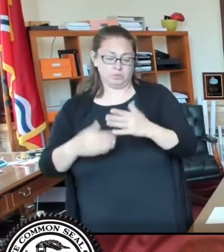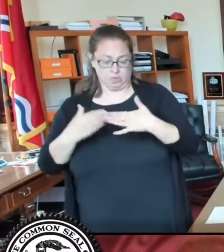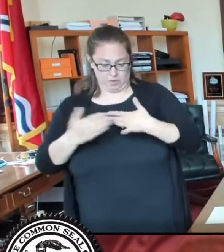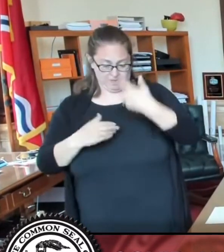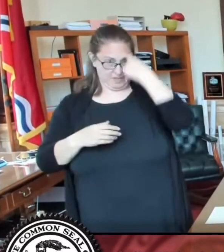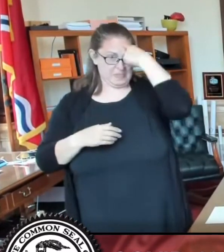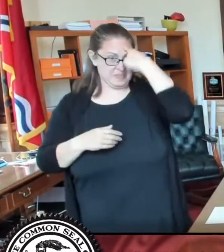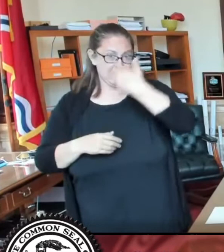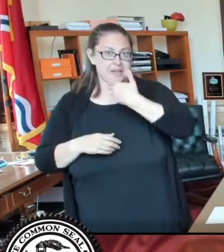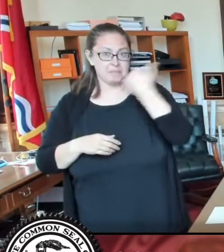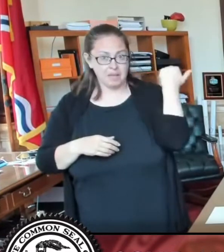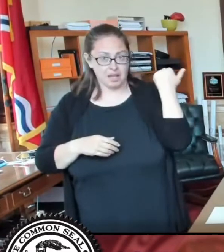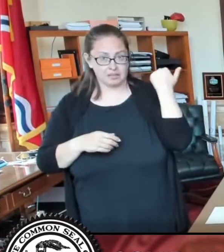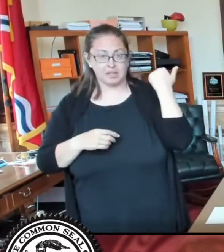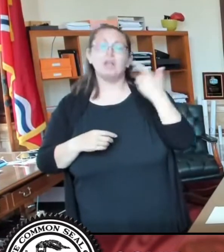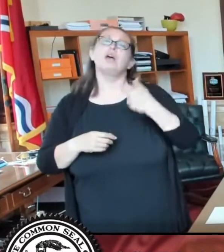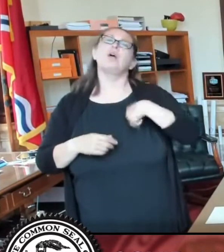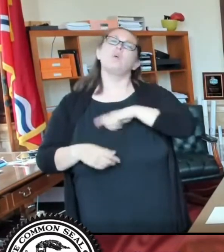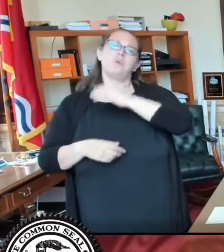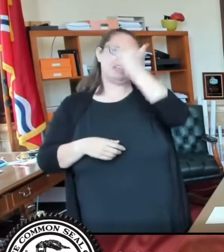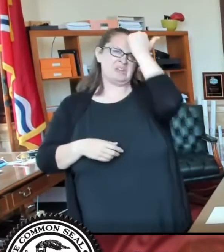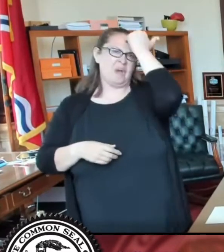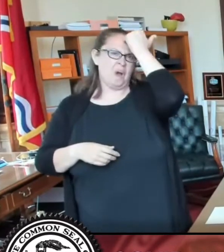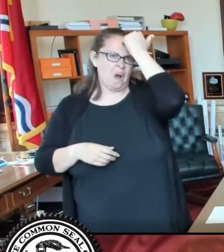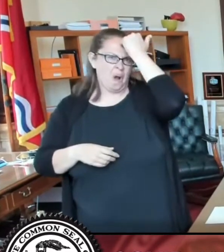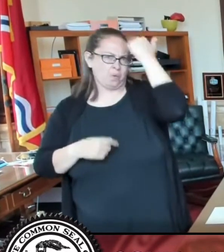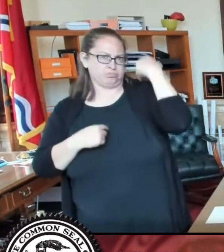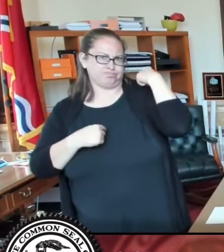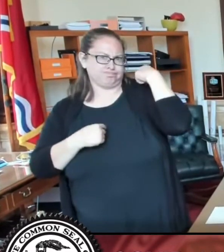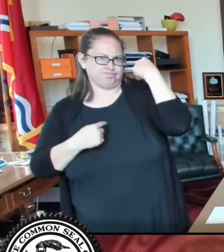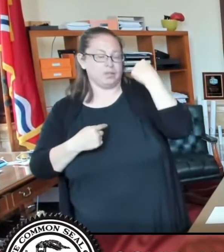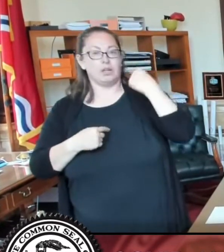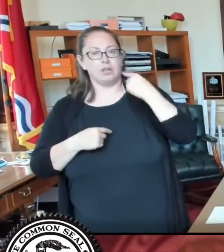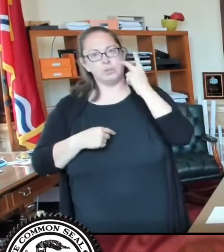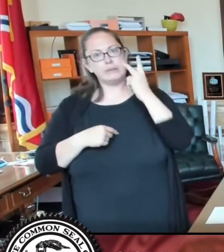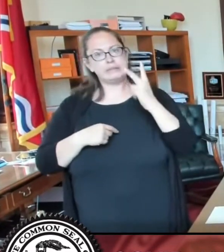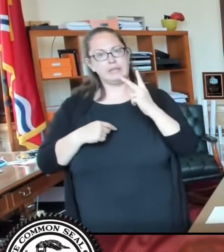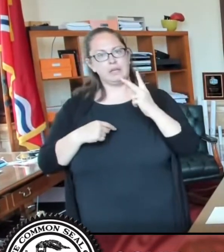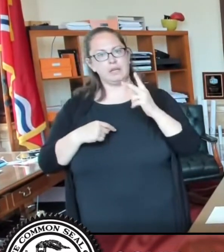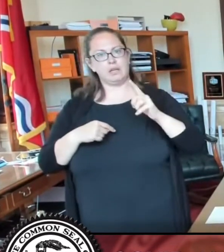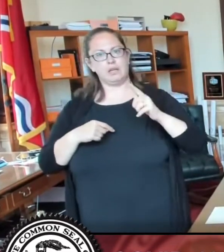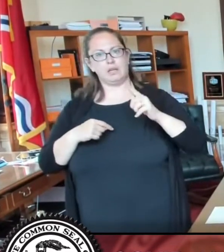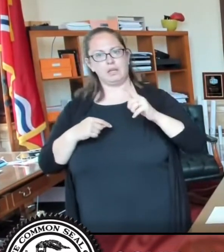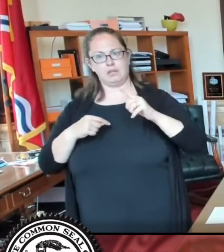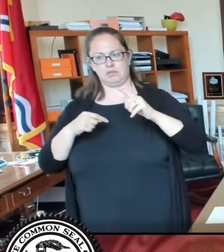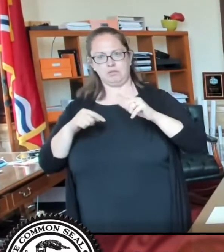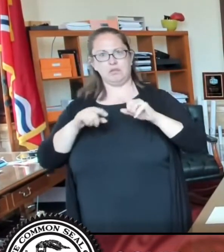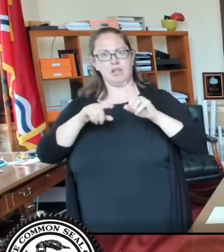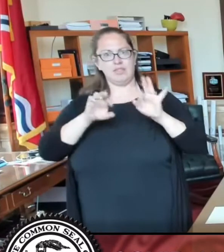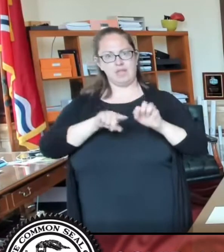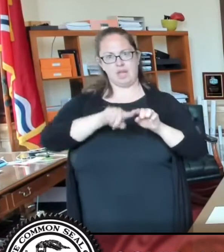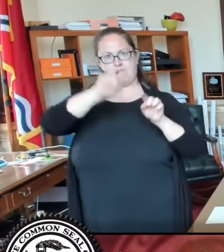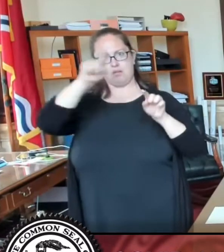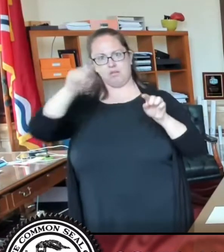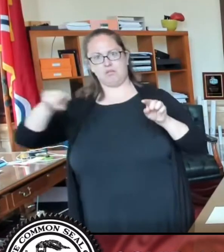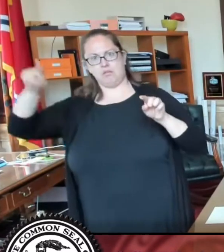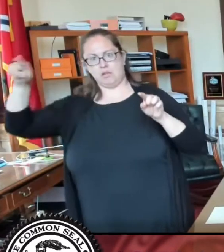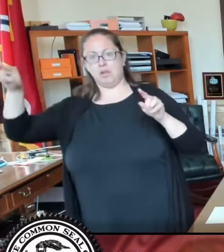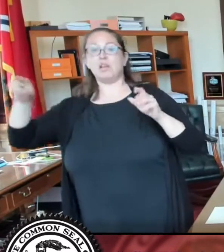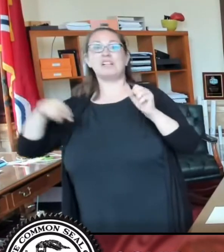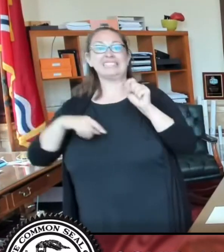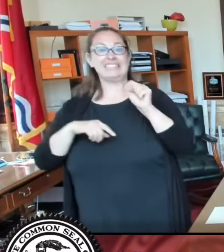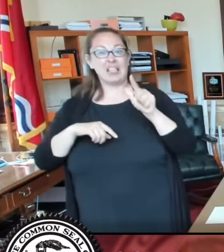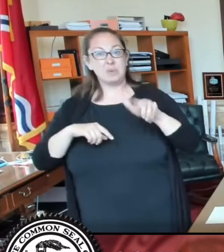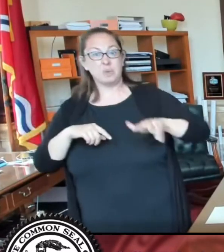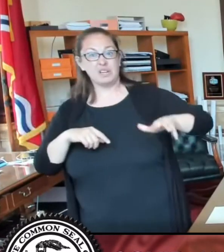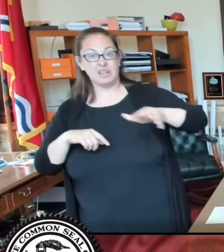And we know that early on, if you look at any of the graphs, we know that early on the St. Louis region had many,